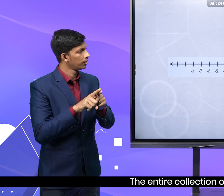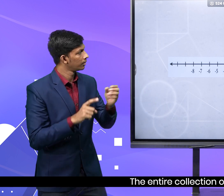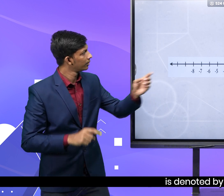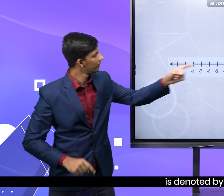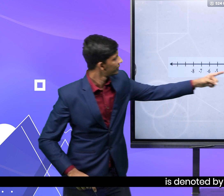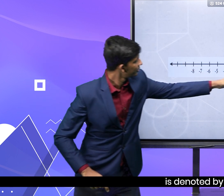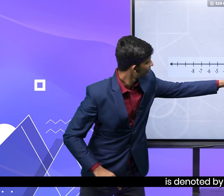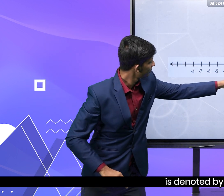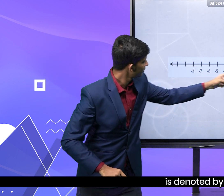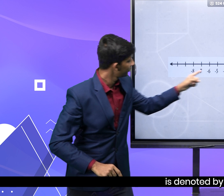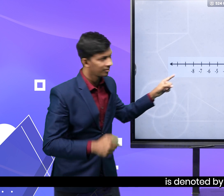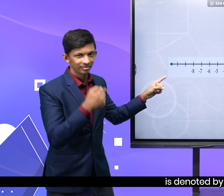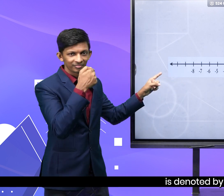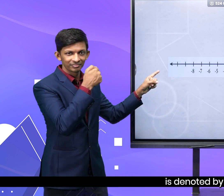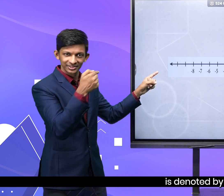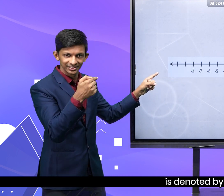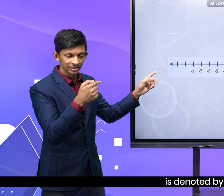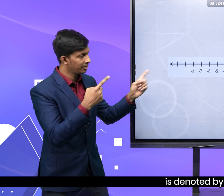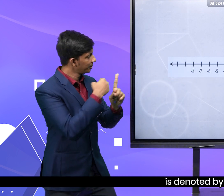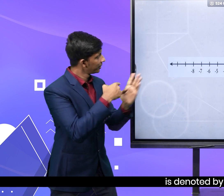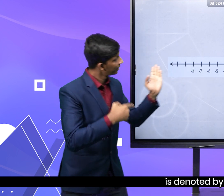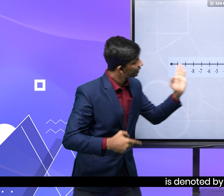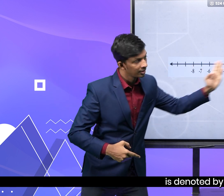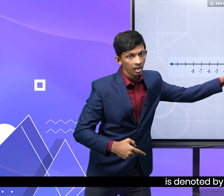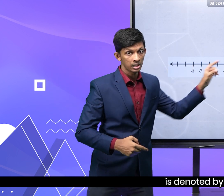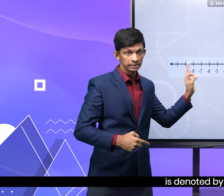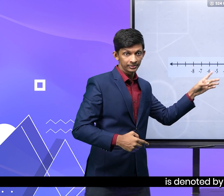integers is denoted by Z.